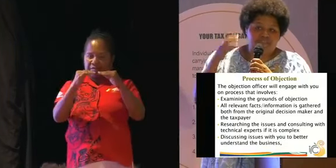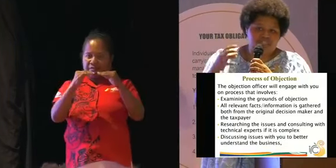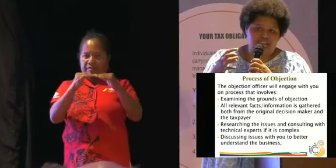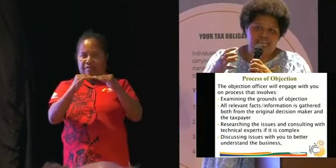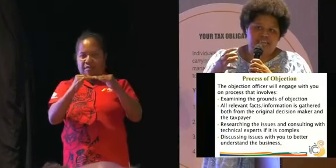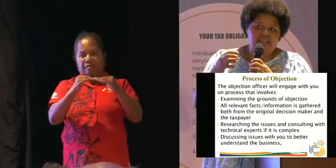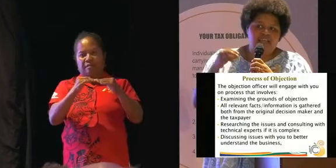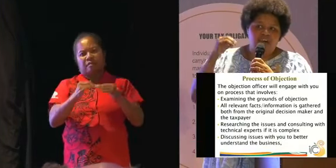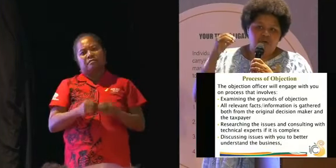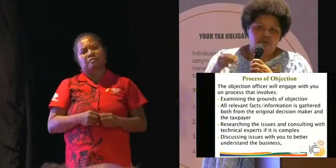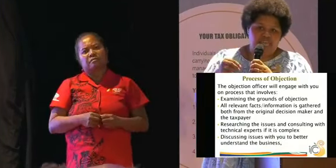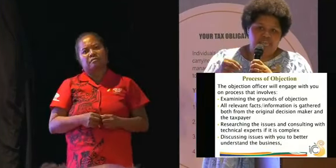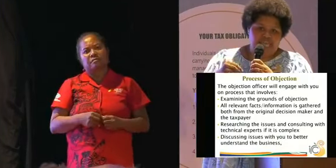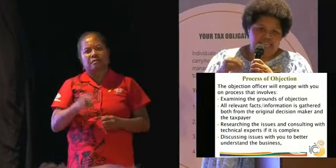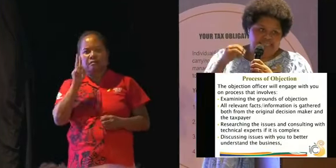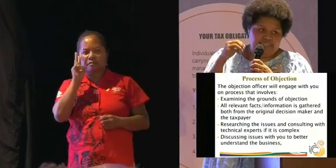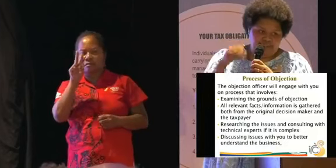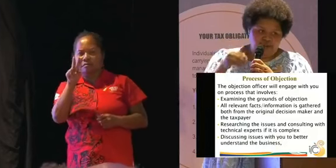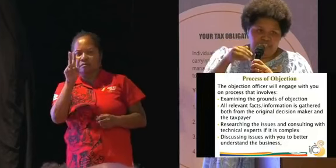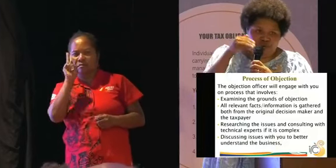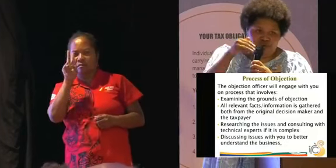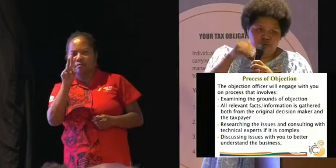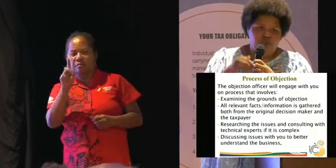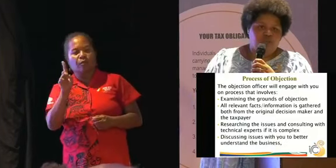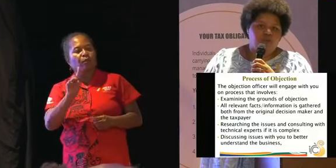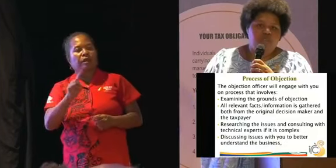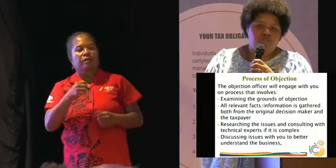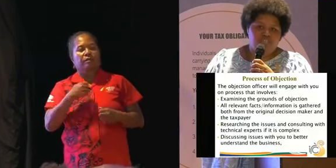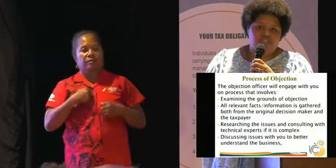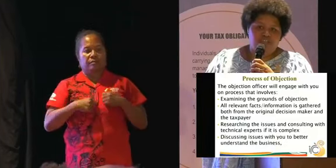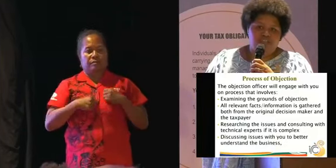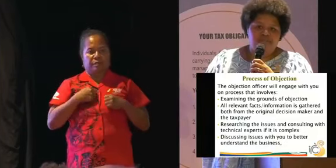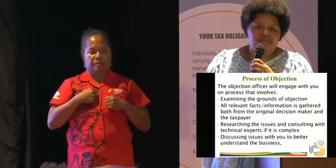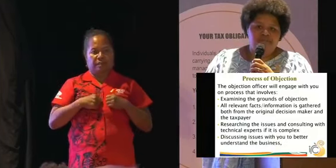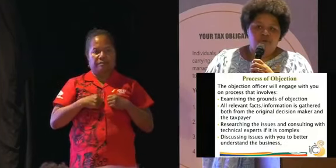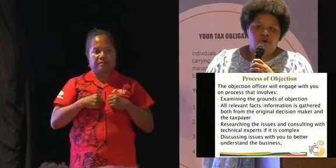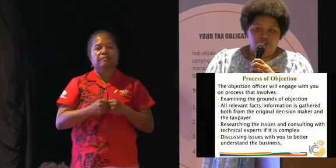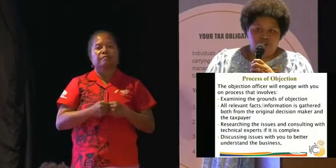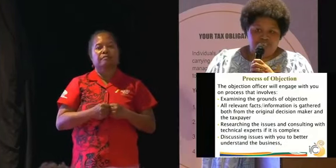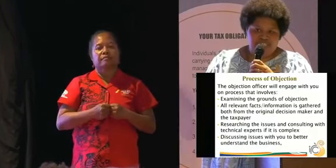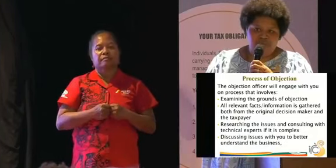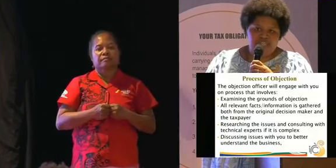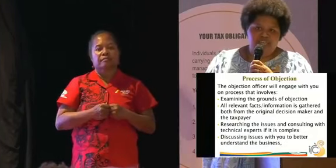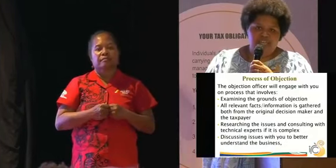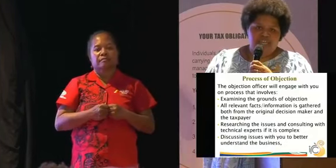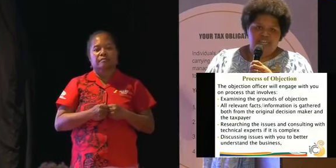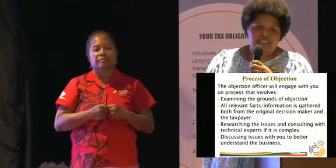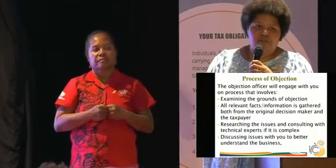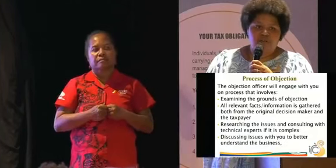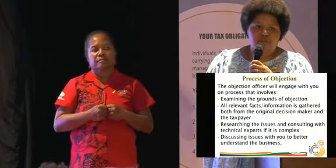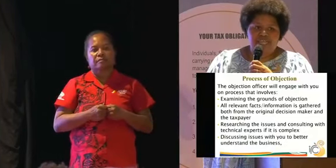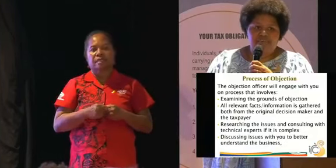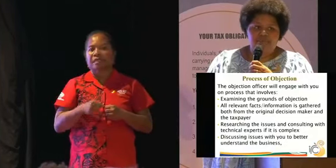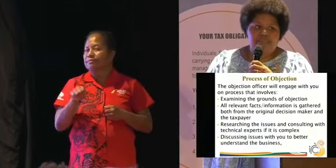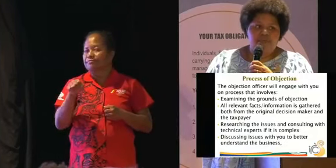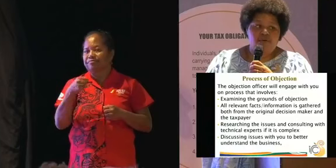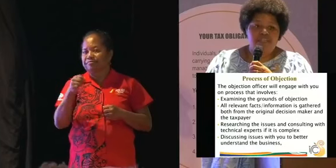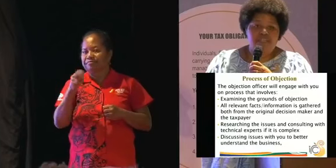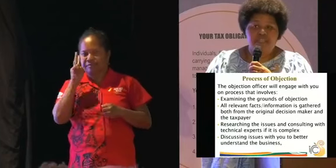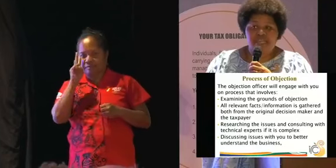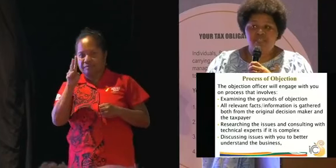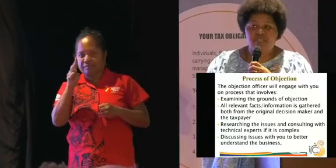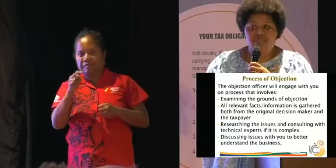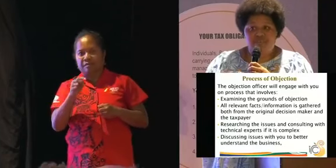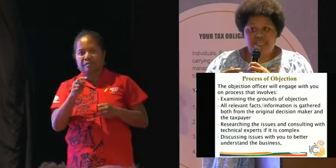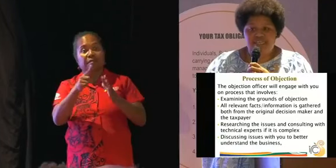fair, fresh eye. Look into your objection on your assessment. It's not looked at by the